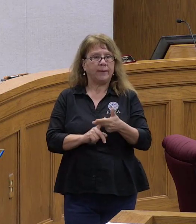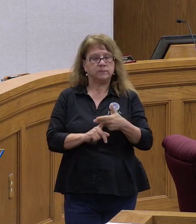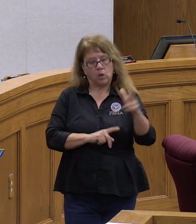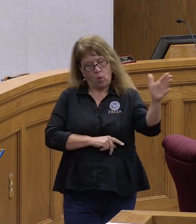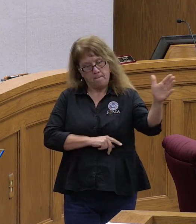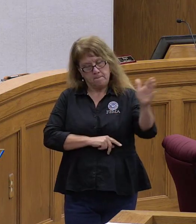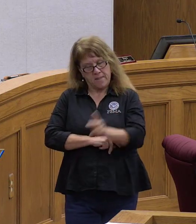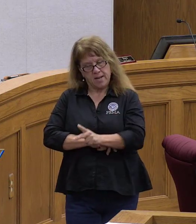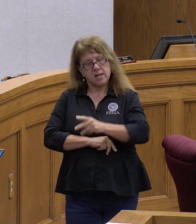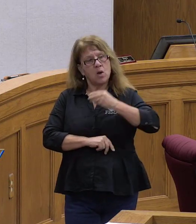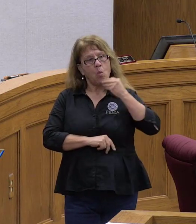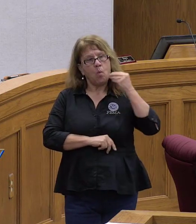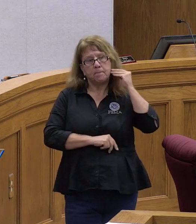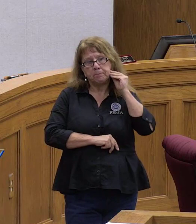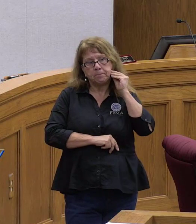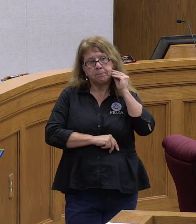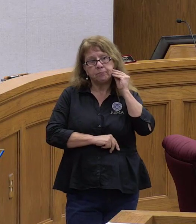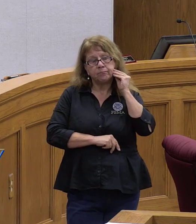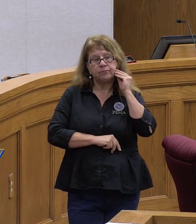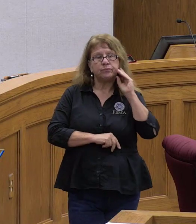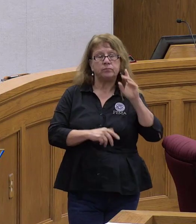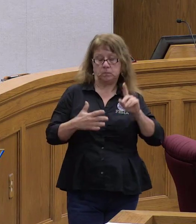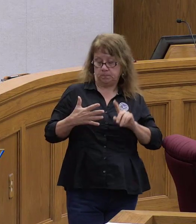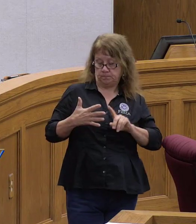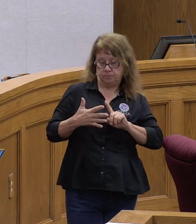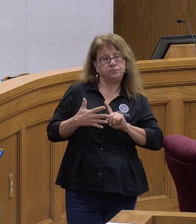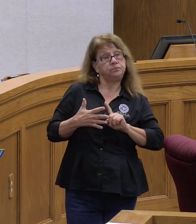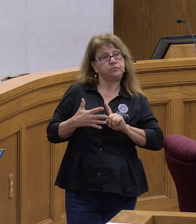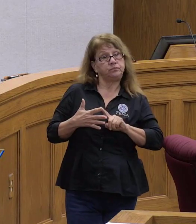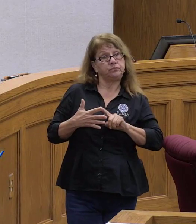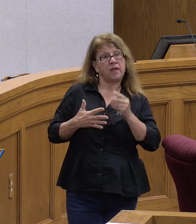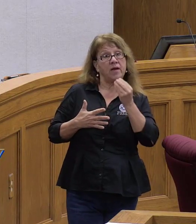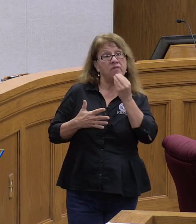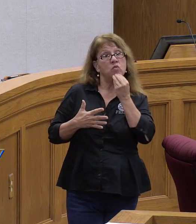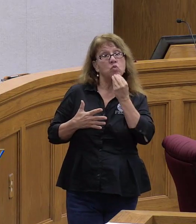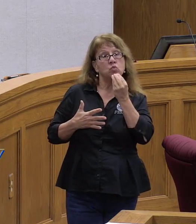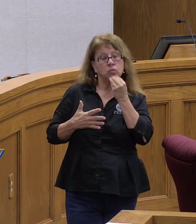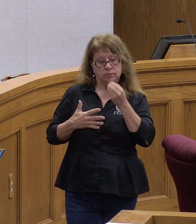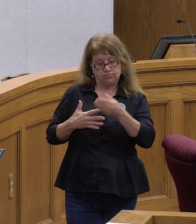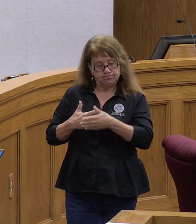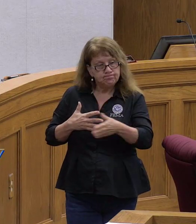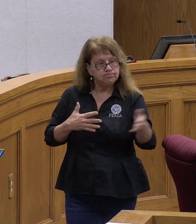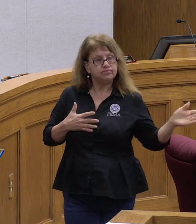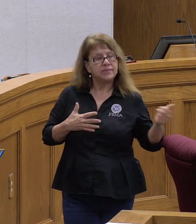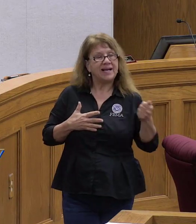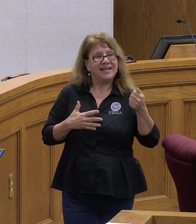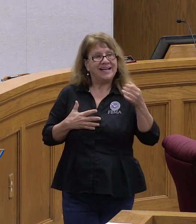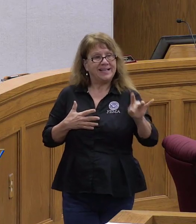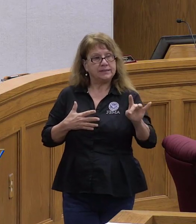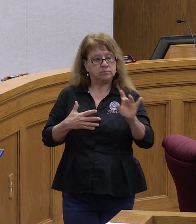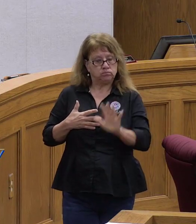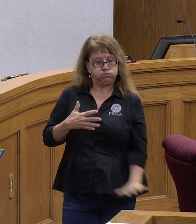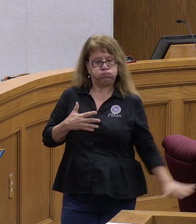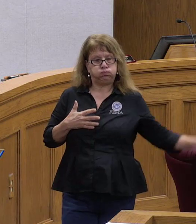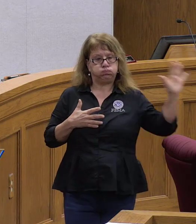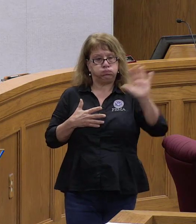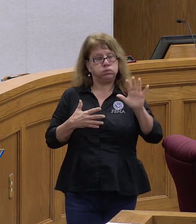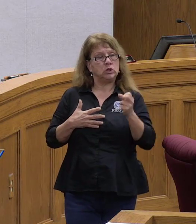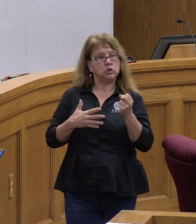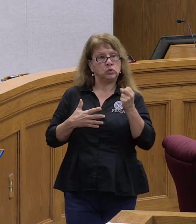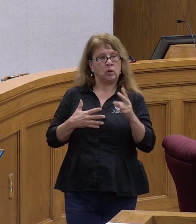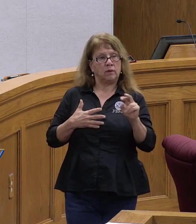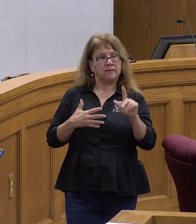homes. A little bit on food. Statewide today, we had 18 feeding sites in 12 cities spread over 3